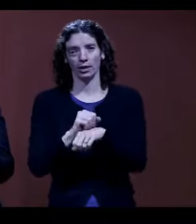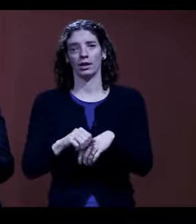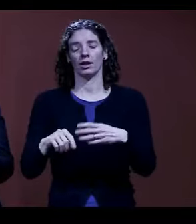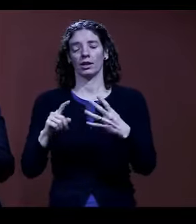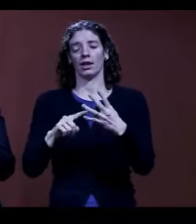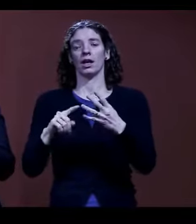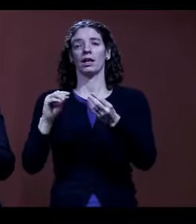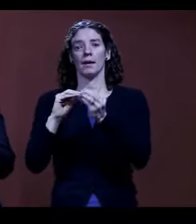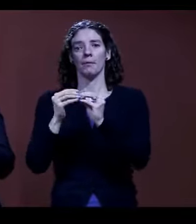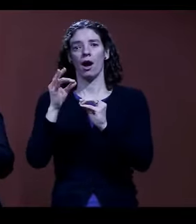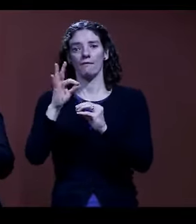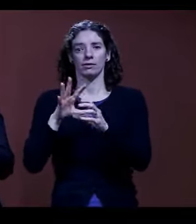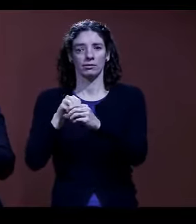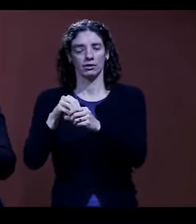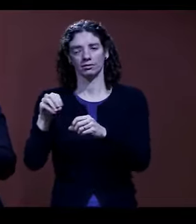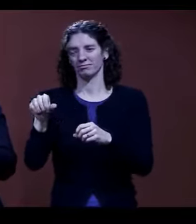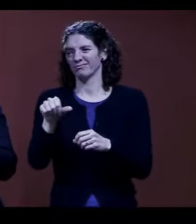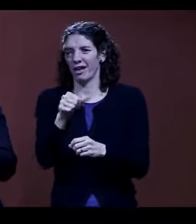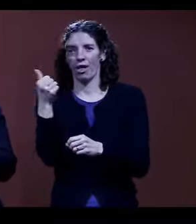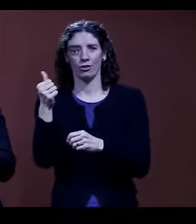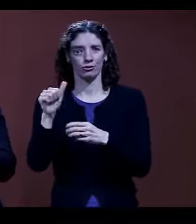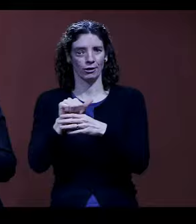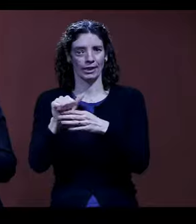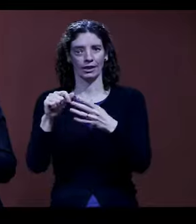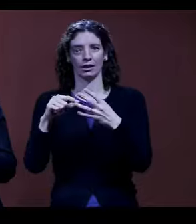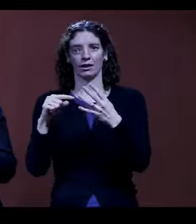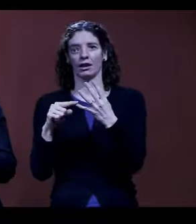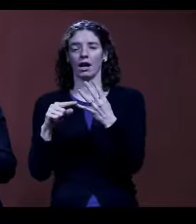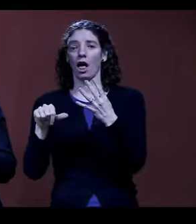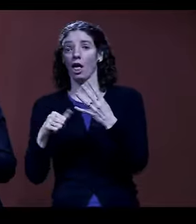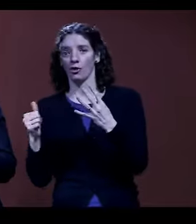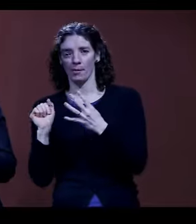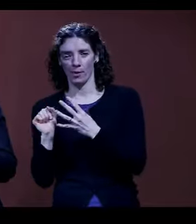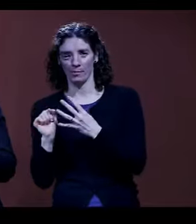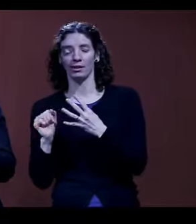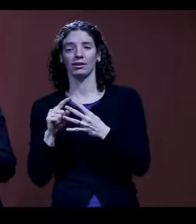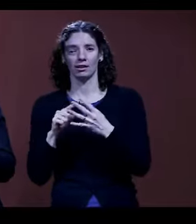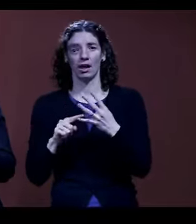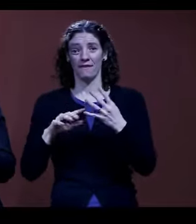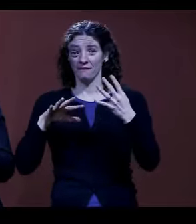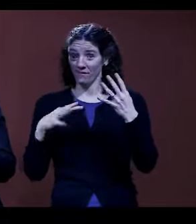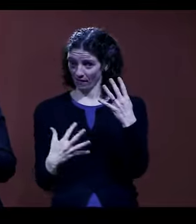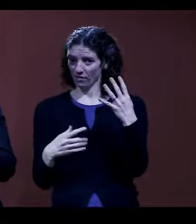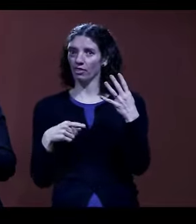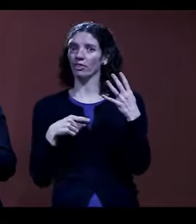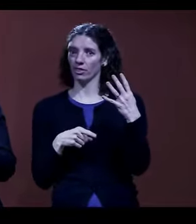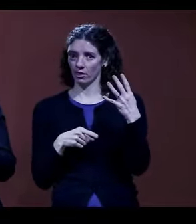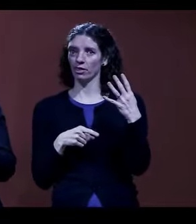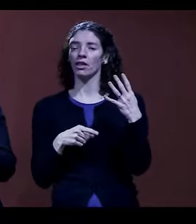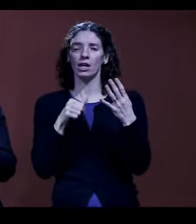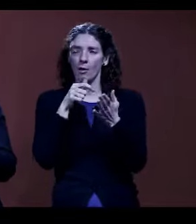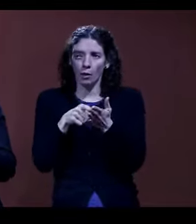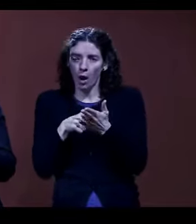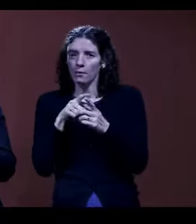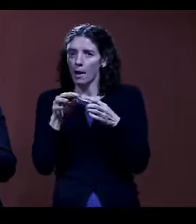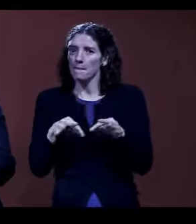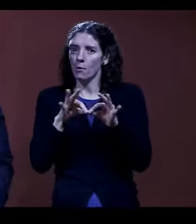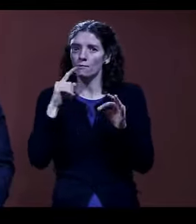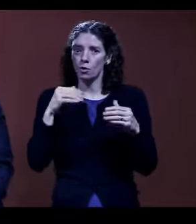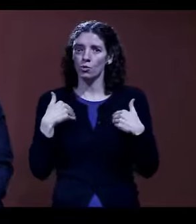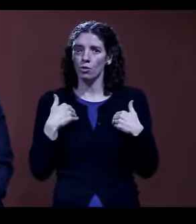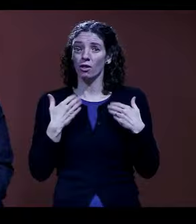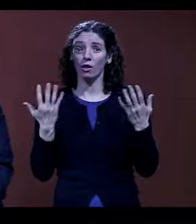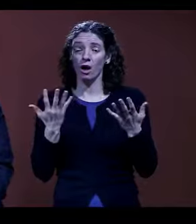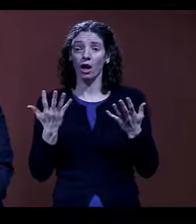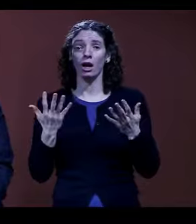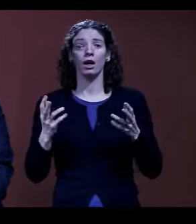training, other employment, and then the 5th category, which is not actually required for federal reporting but is important for youth, is the youth that are not